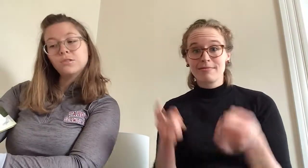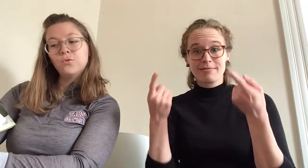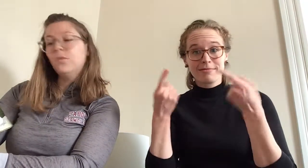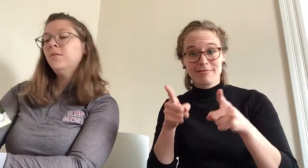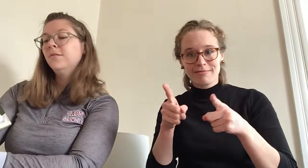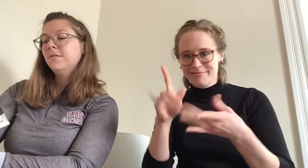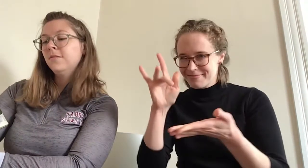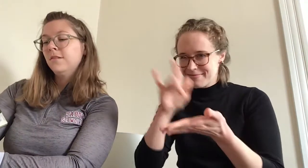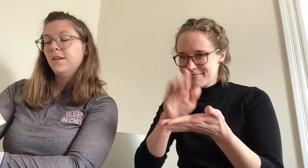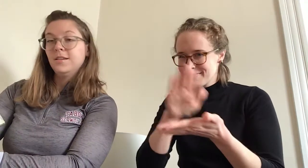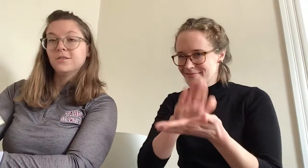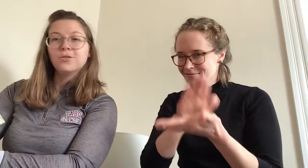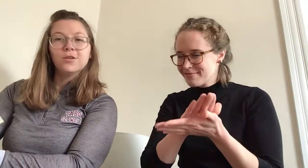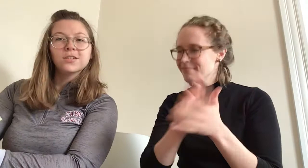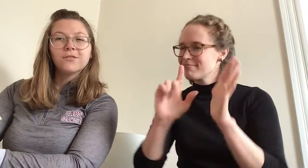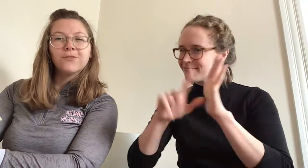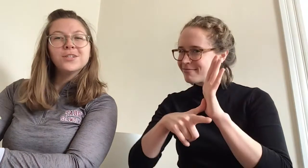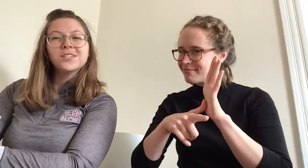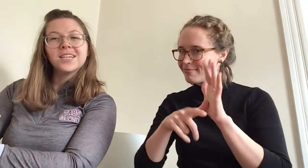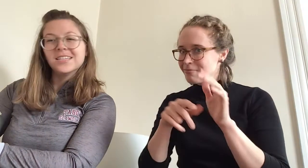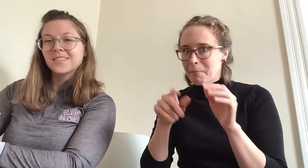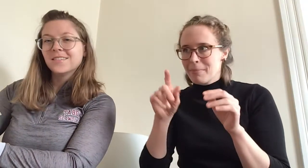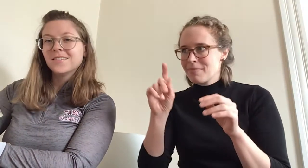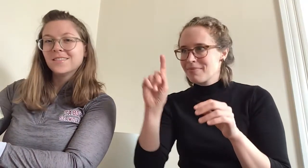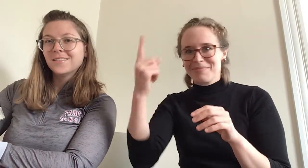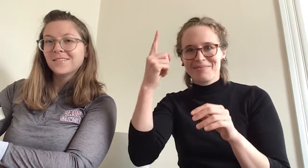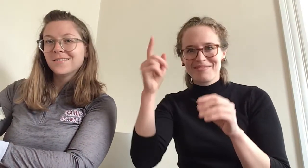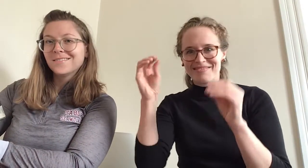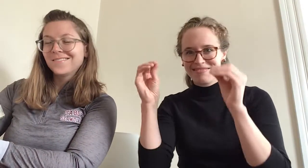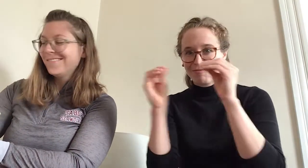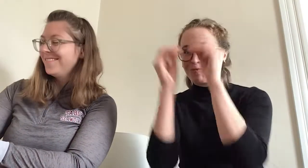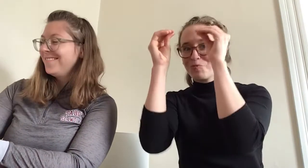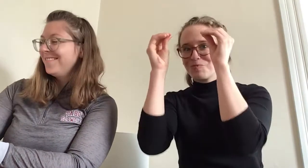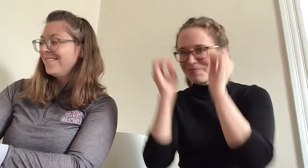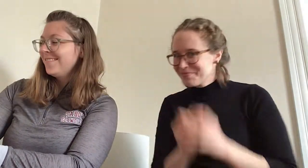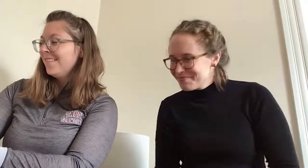In middle school, he stole his first kiss.